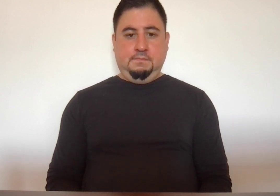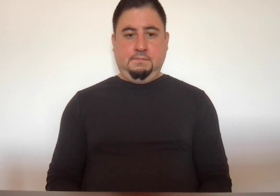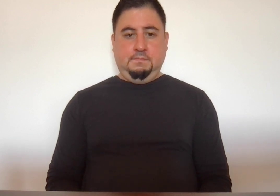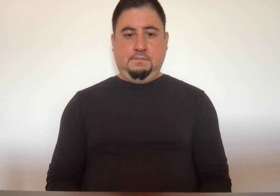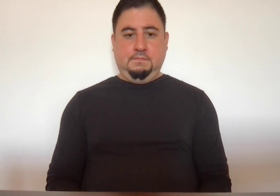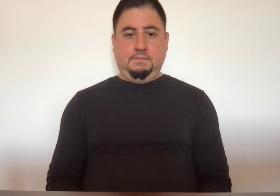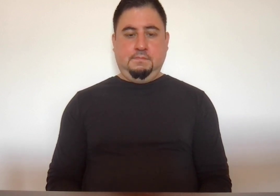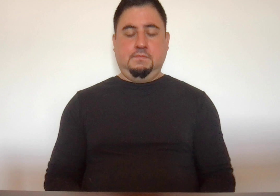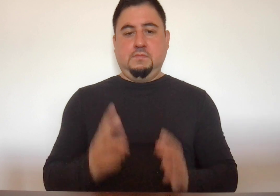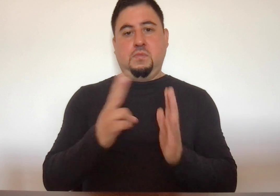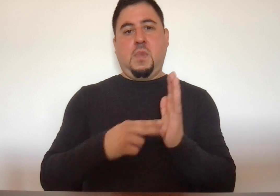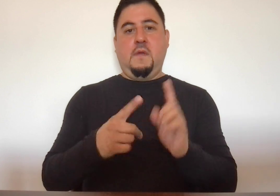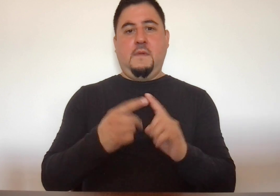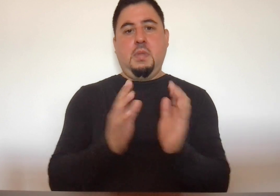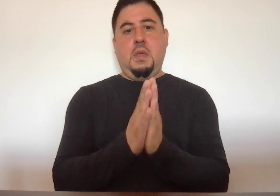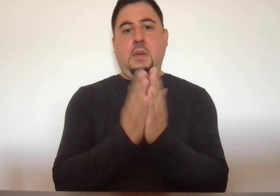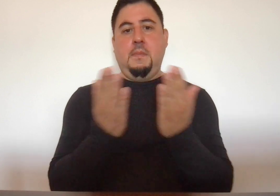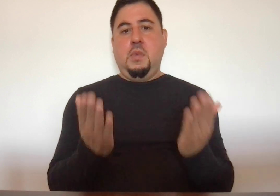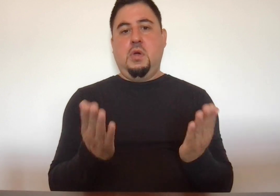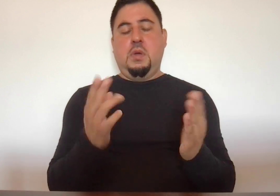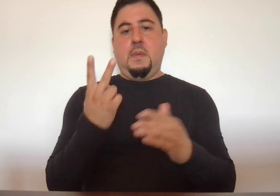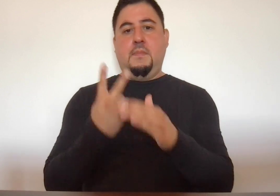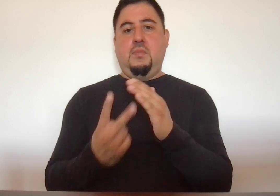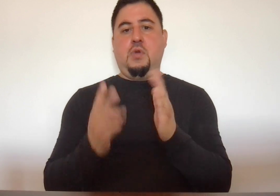Amen. A reading from the book of the prophet Isaiah.